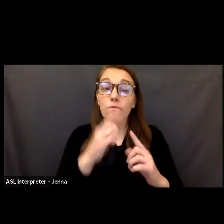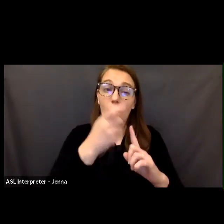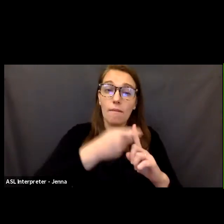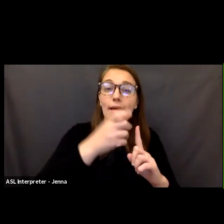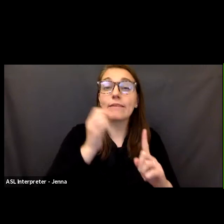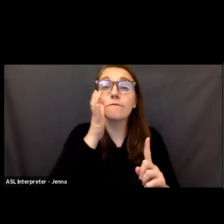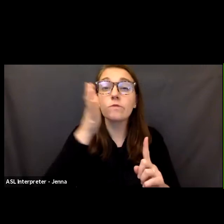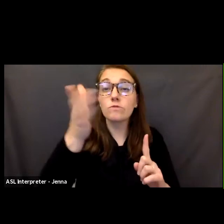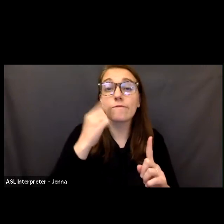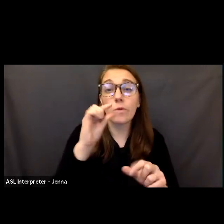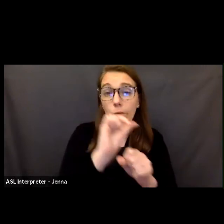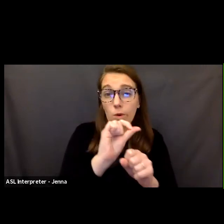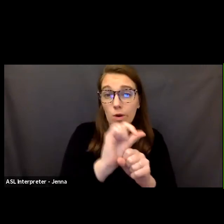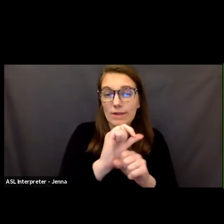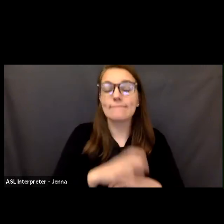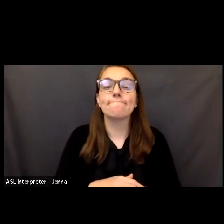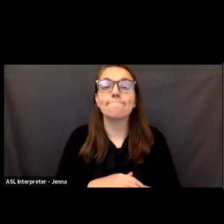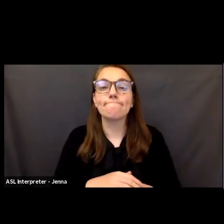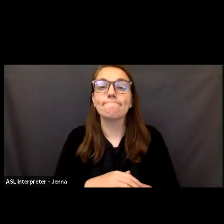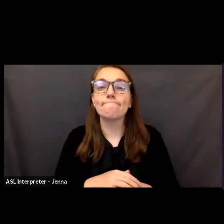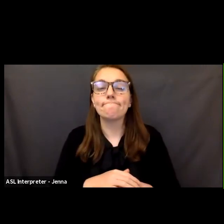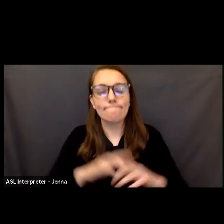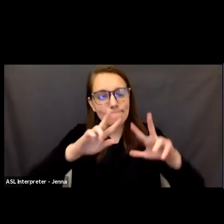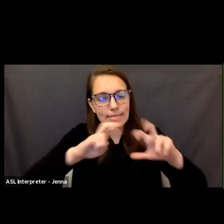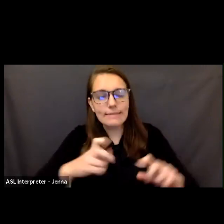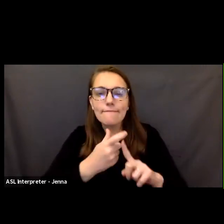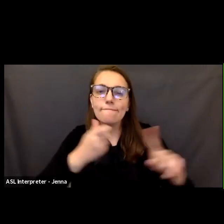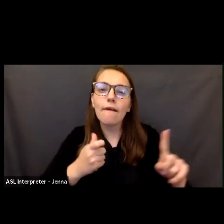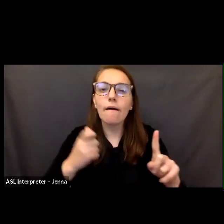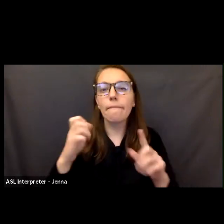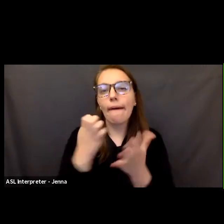work, insights from economics and Catholic social thought.